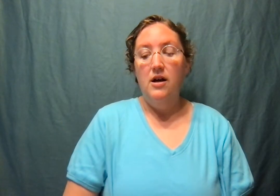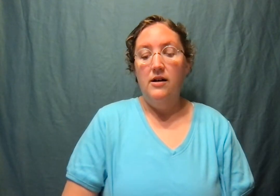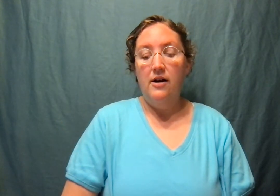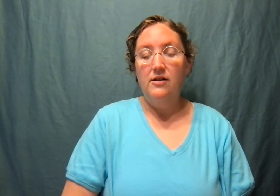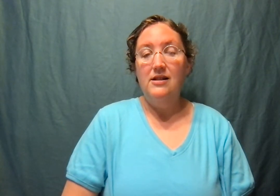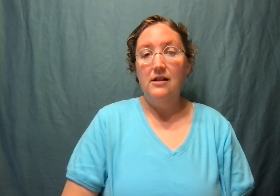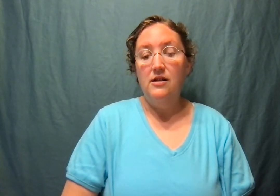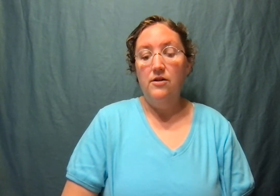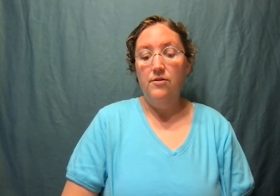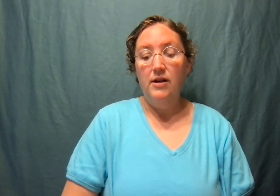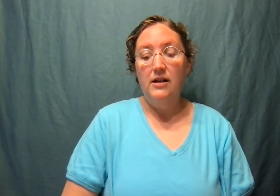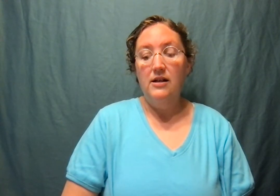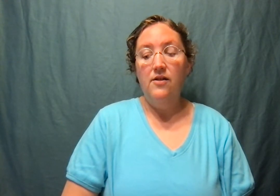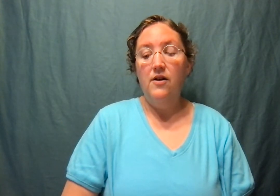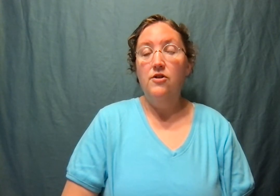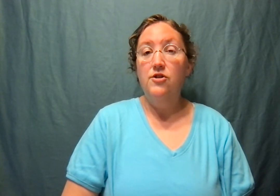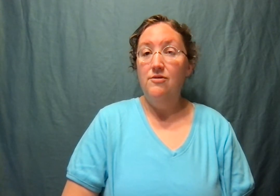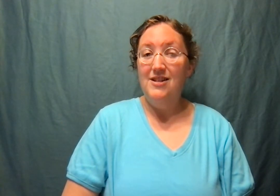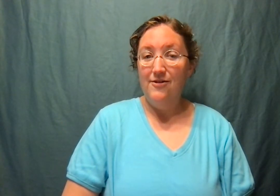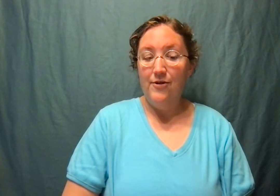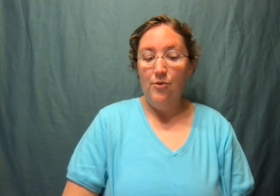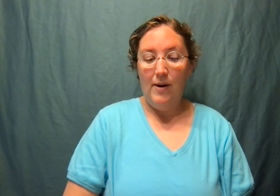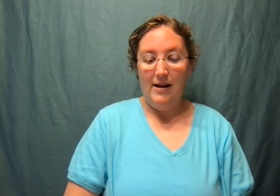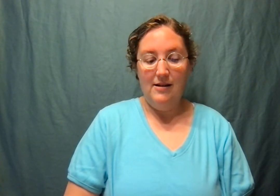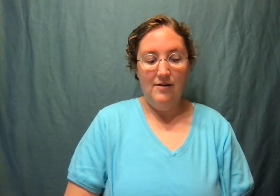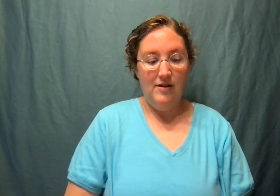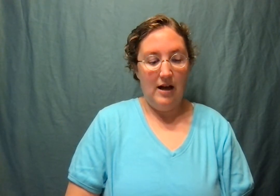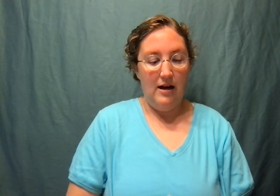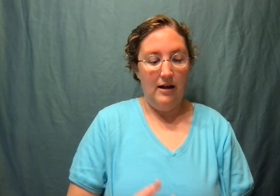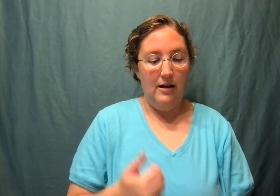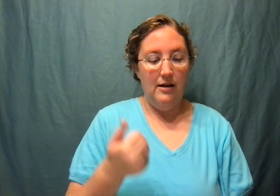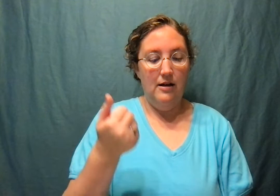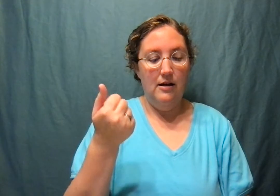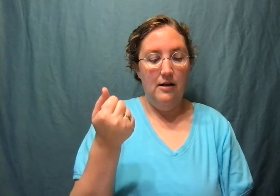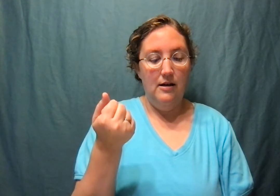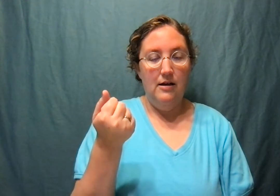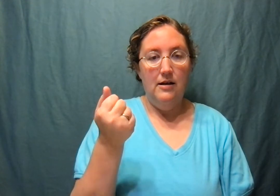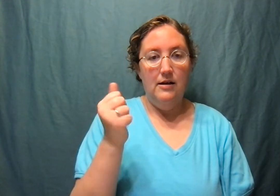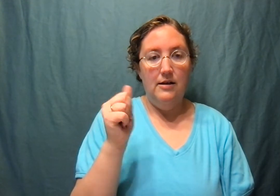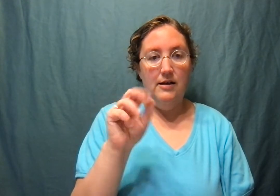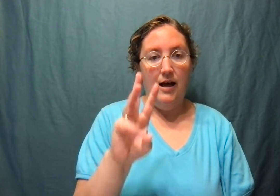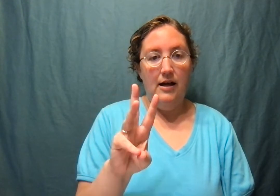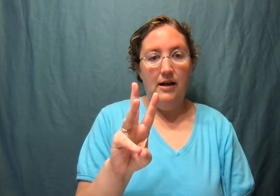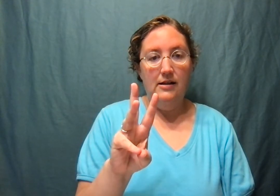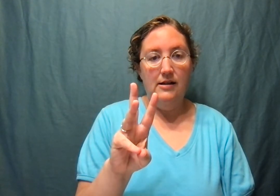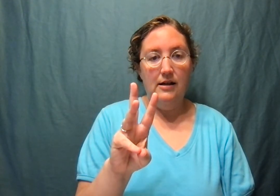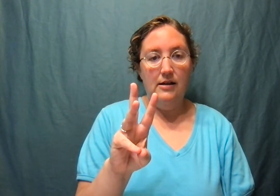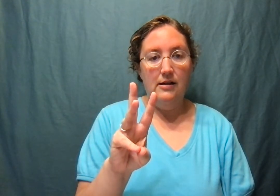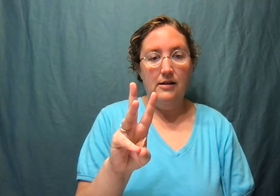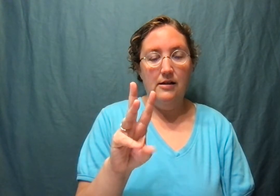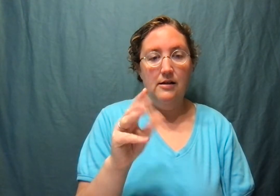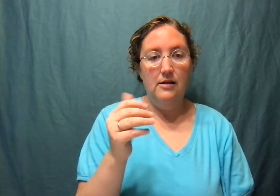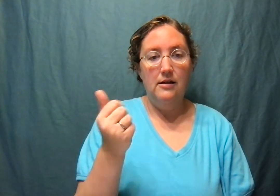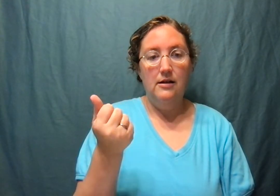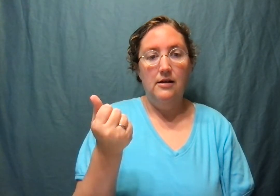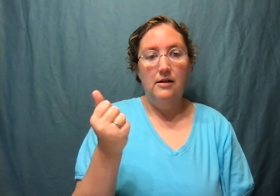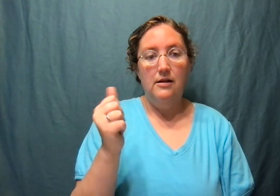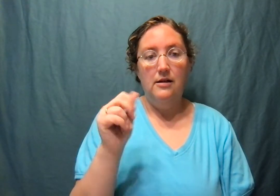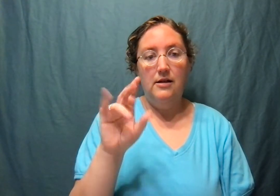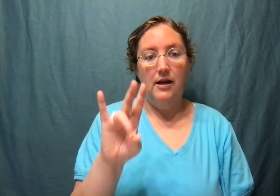Now, 16 through 19, there are 2 different ways of signing it. 10 and 6, 10